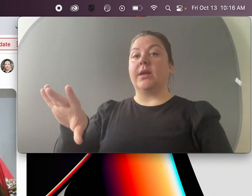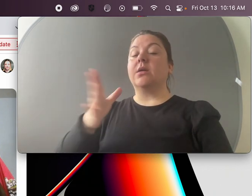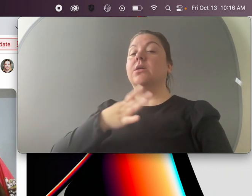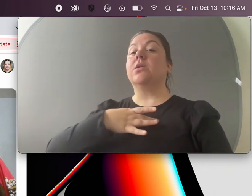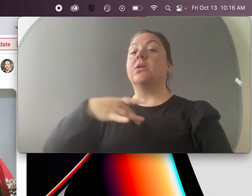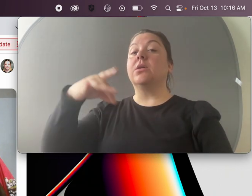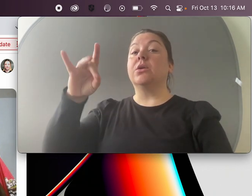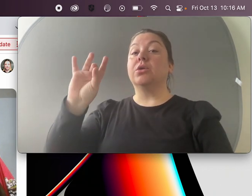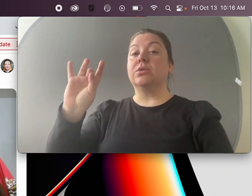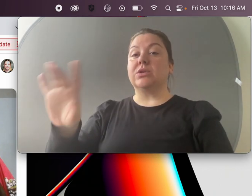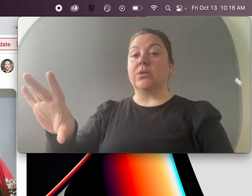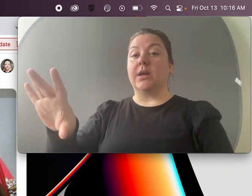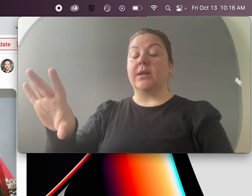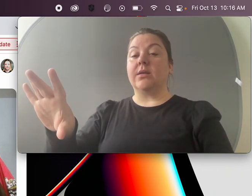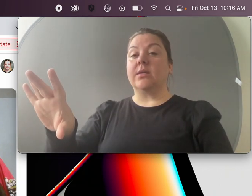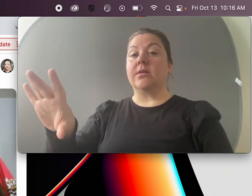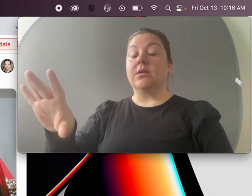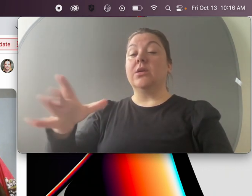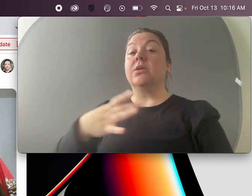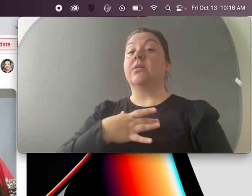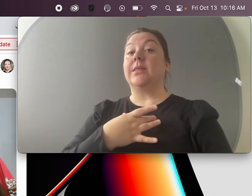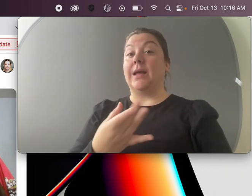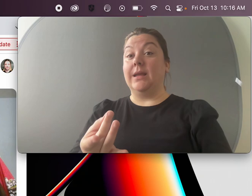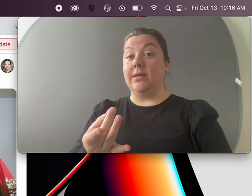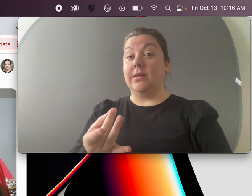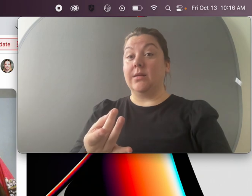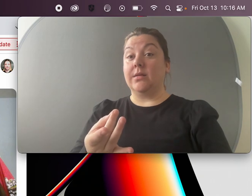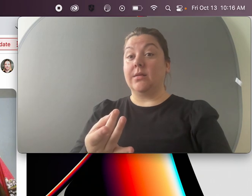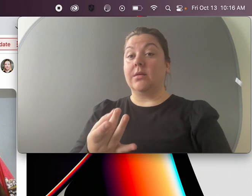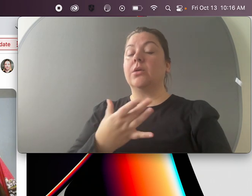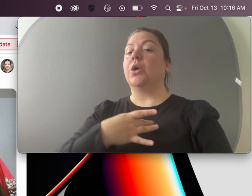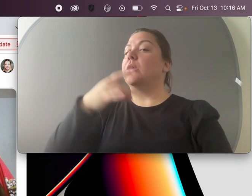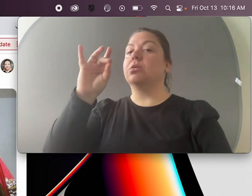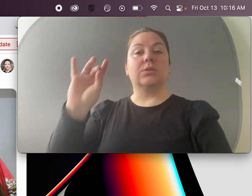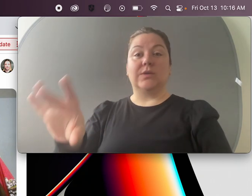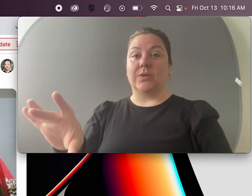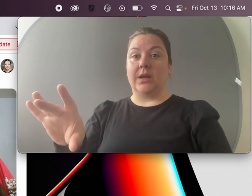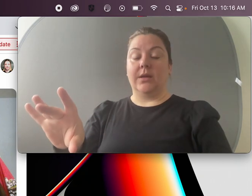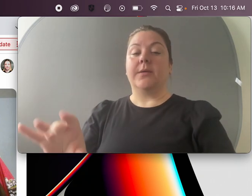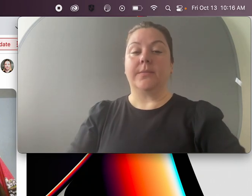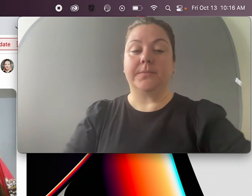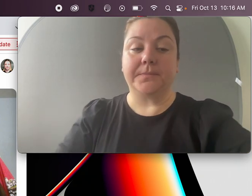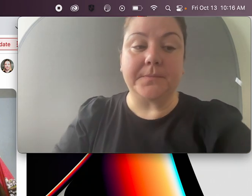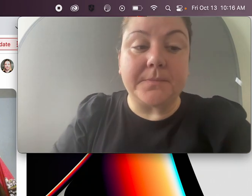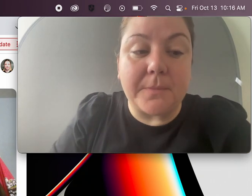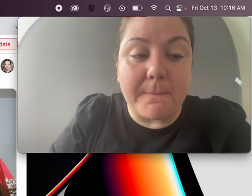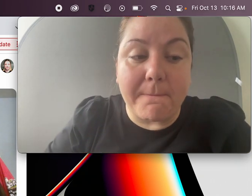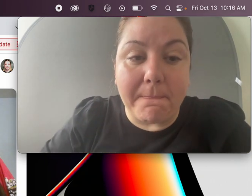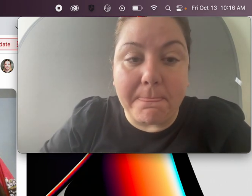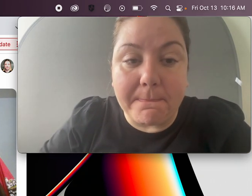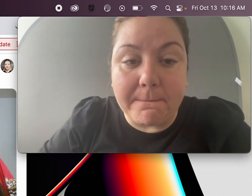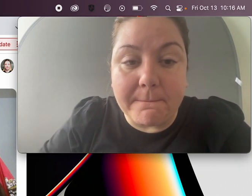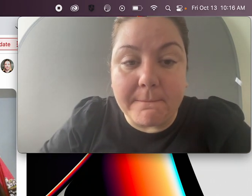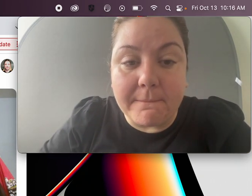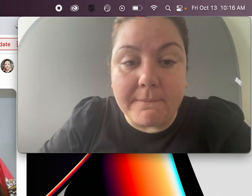Don't like, don't like, don't like.